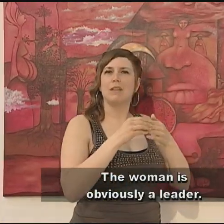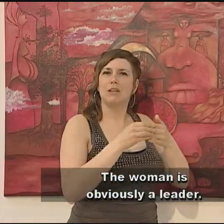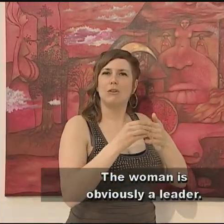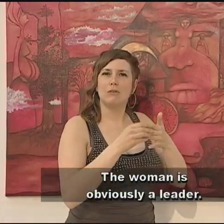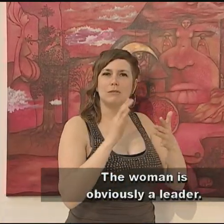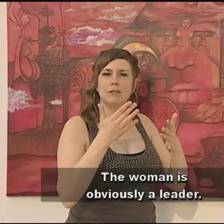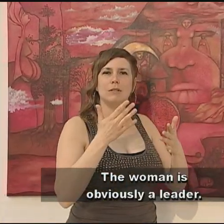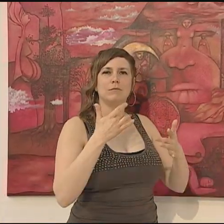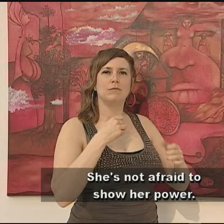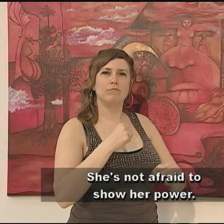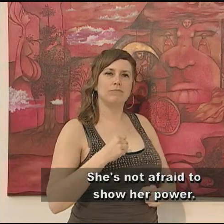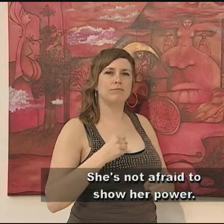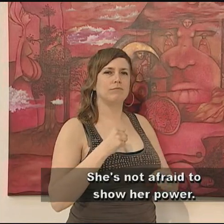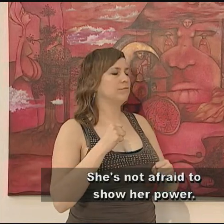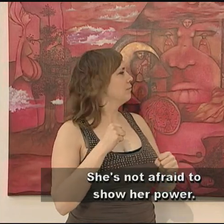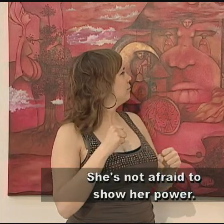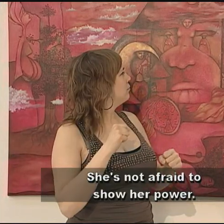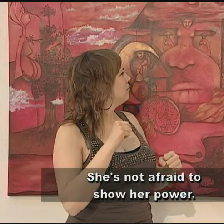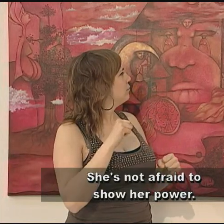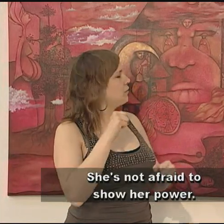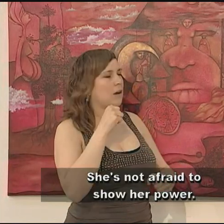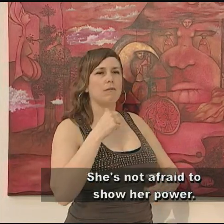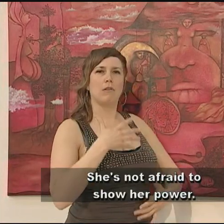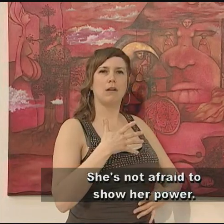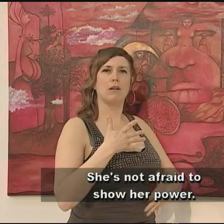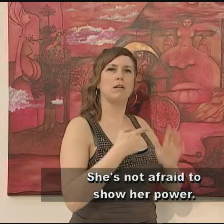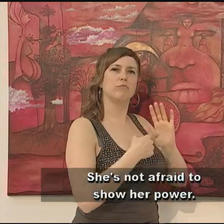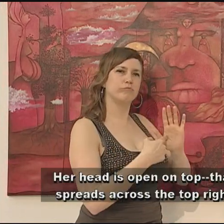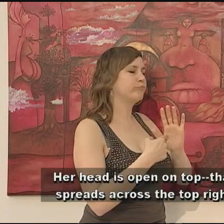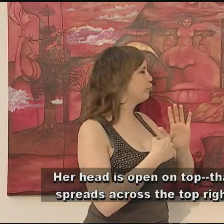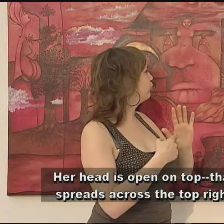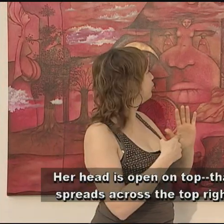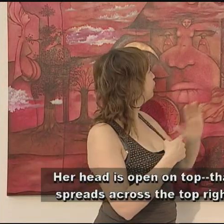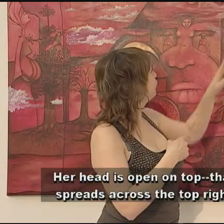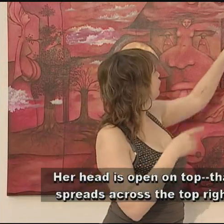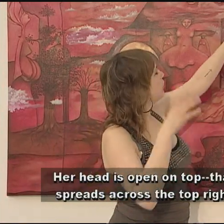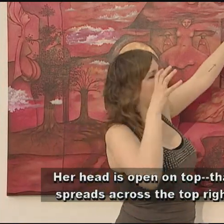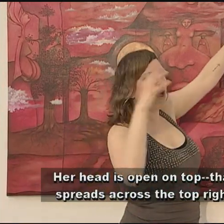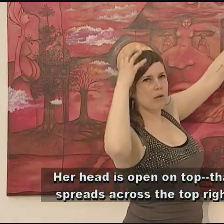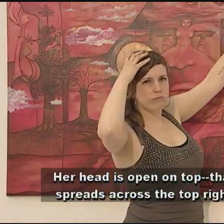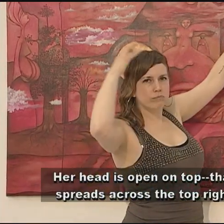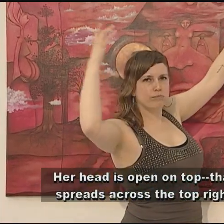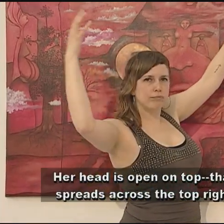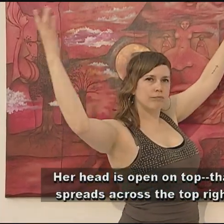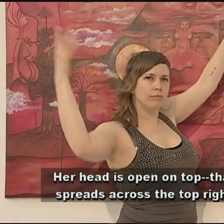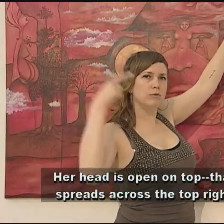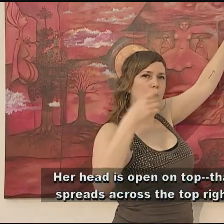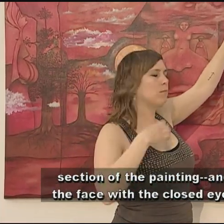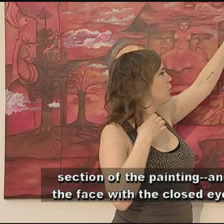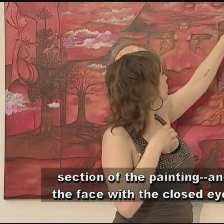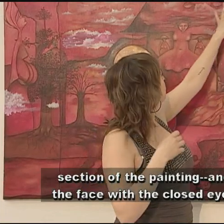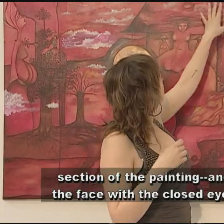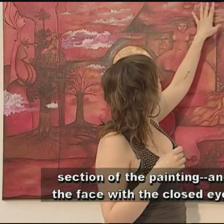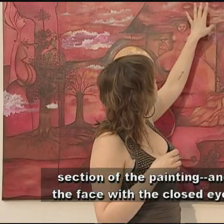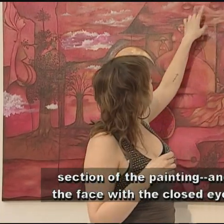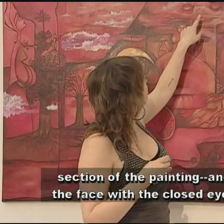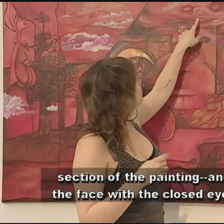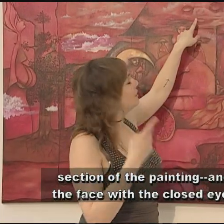woman is obviously a leader. She's not afraid to show her power. Her head is open on top, that spreads across the top right section